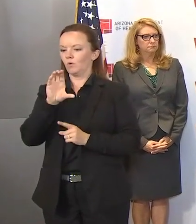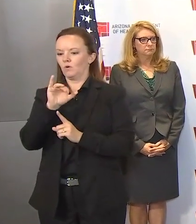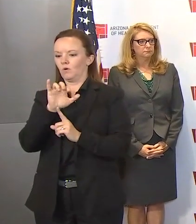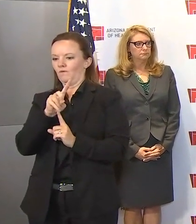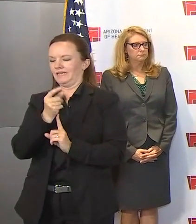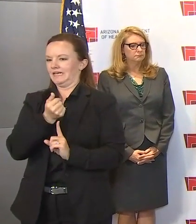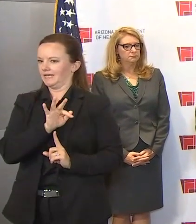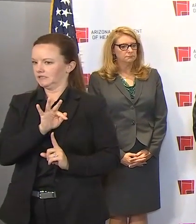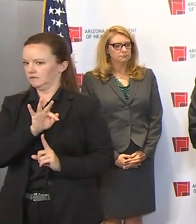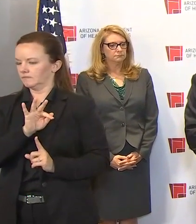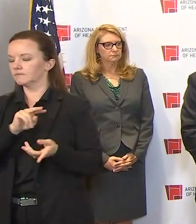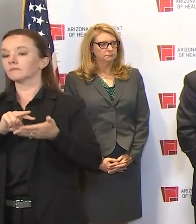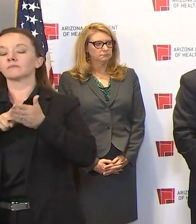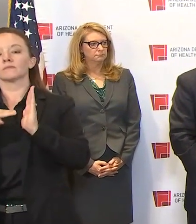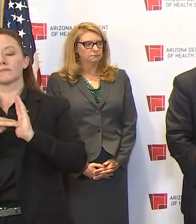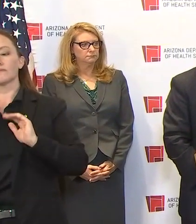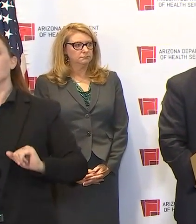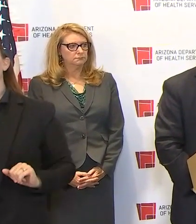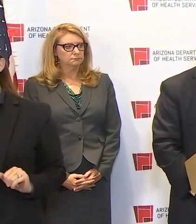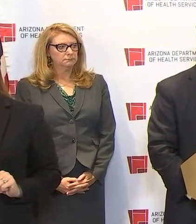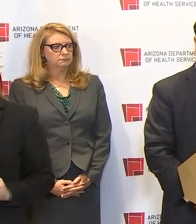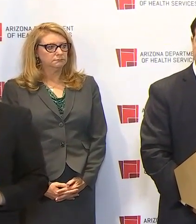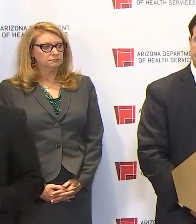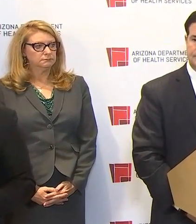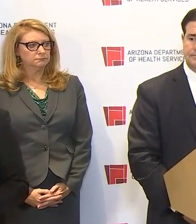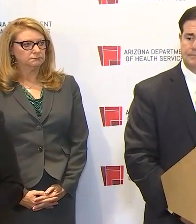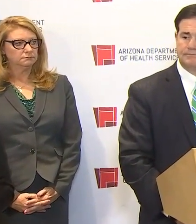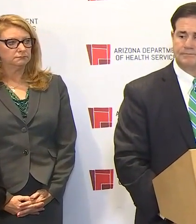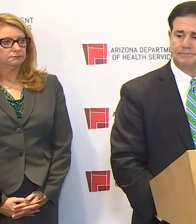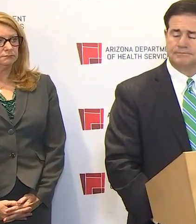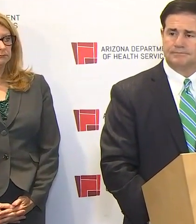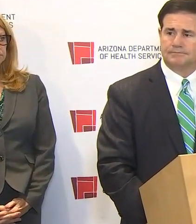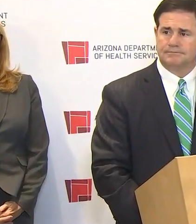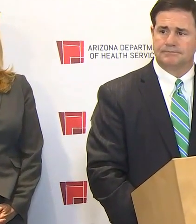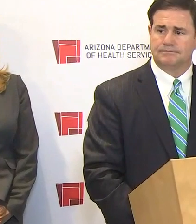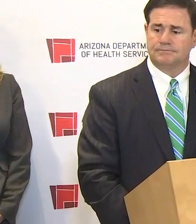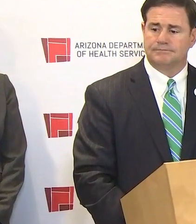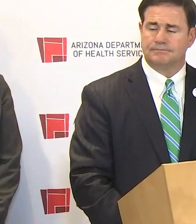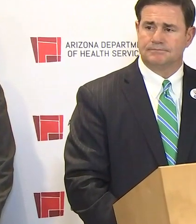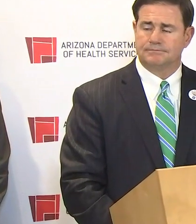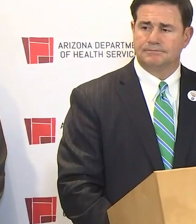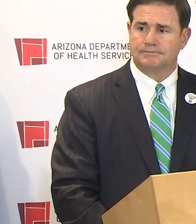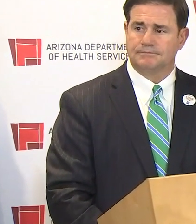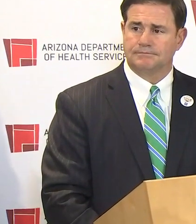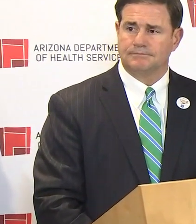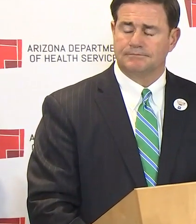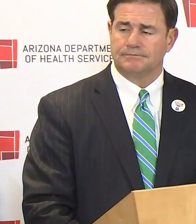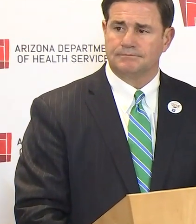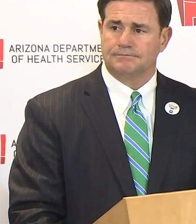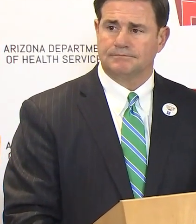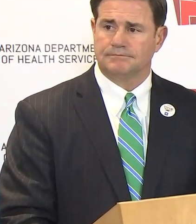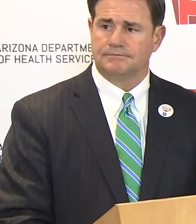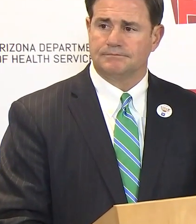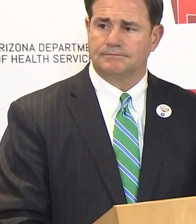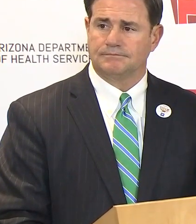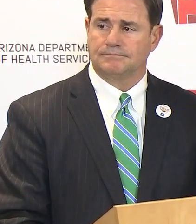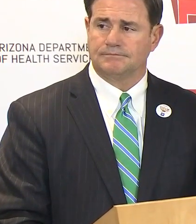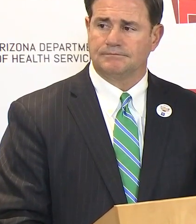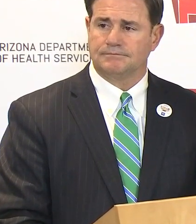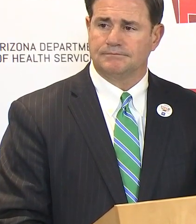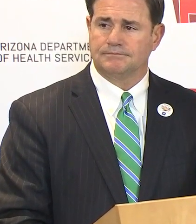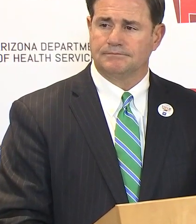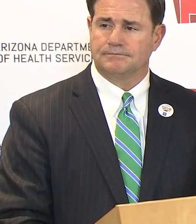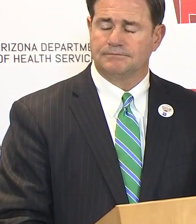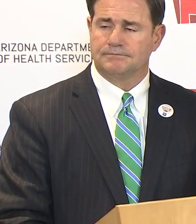So if they have a history of travel or contact with a known case, they are prioritized. If